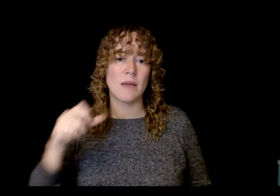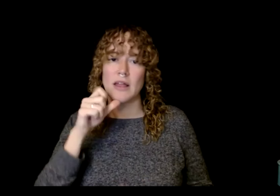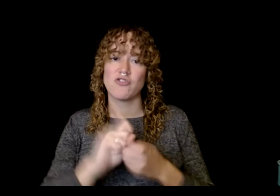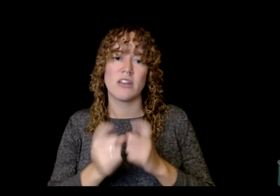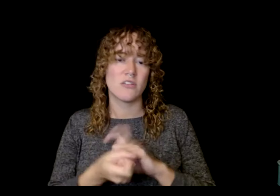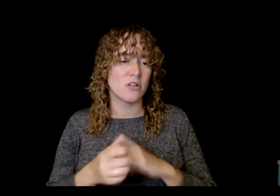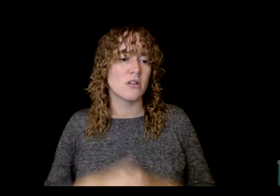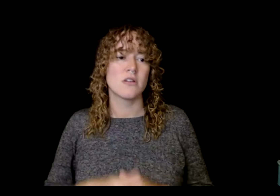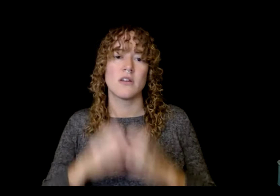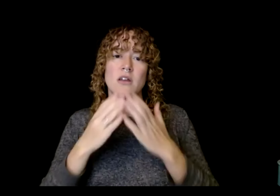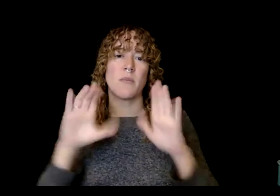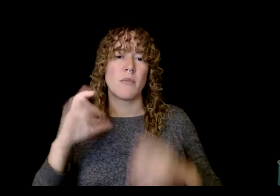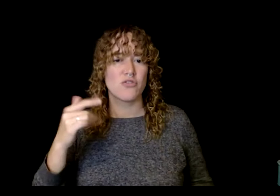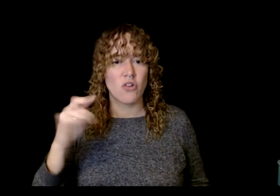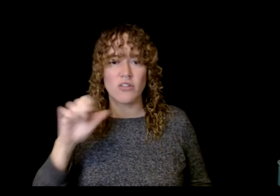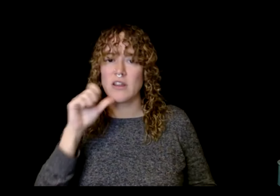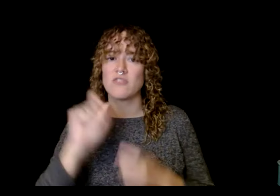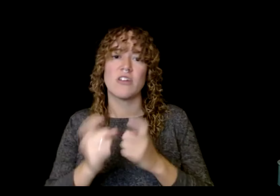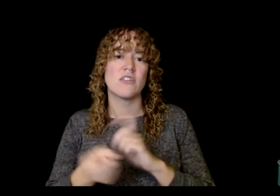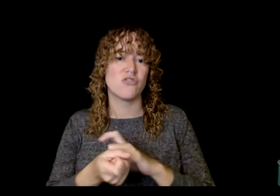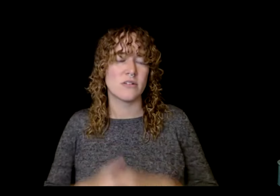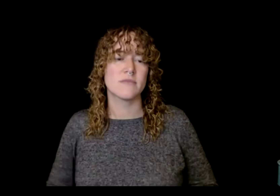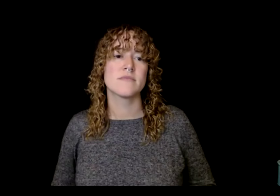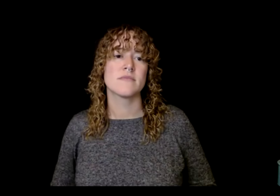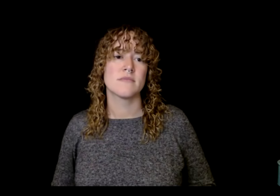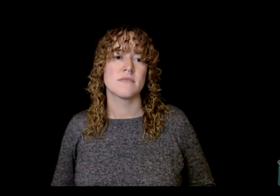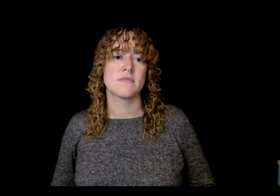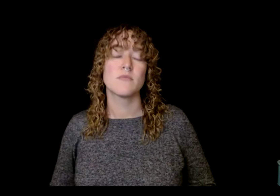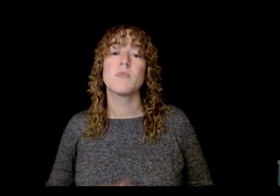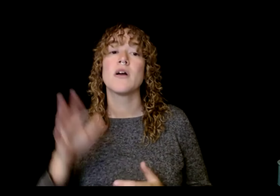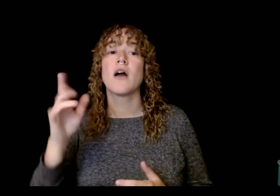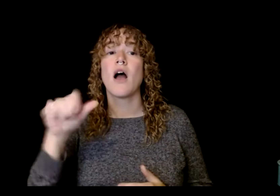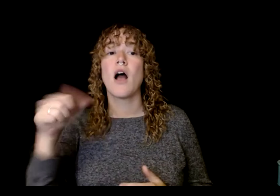changed. The SNAP, but other support programs like the food bank,